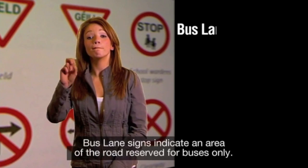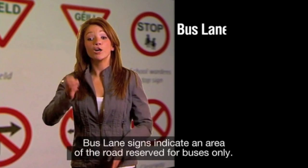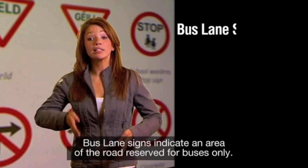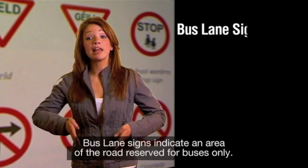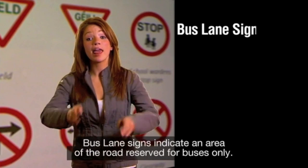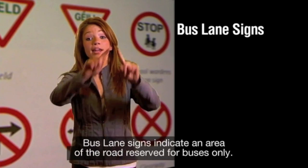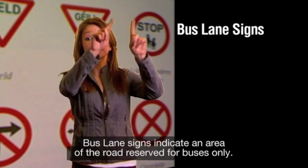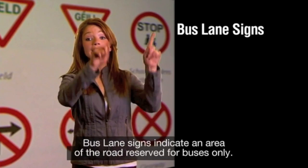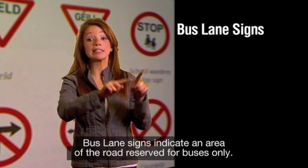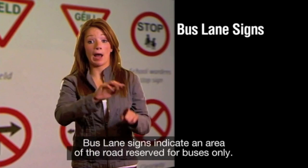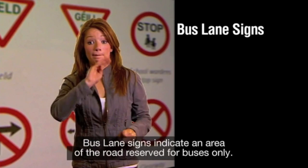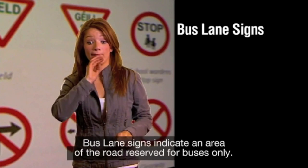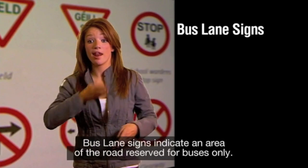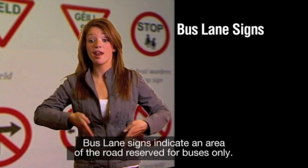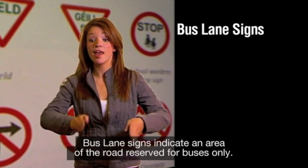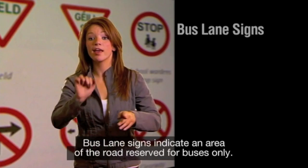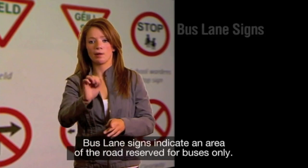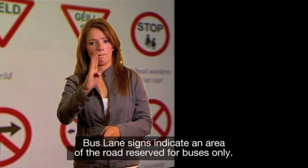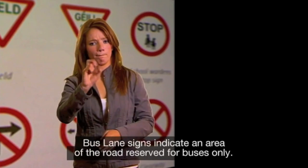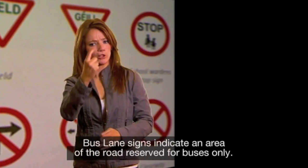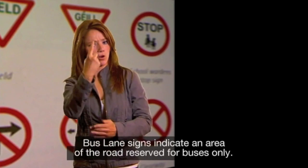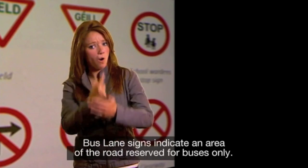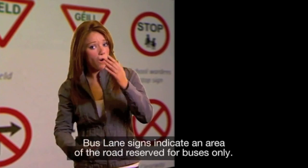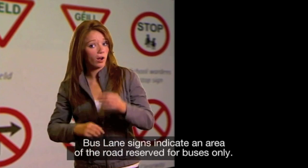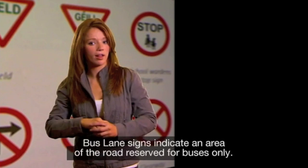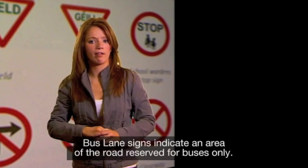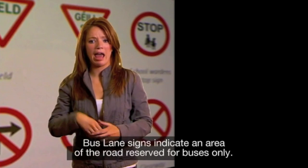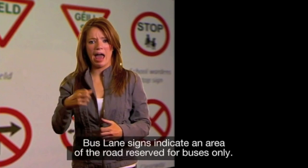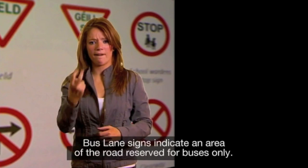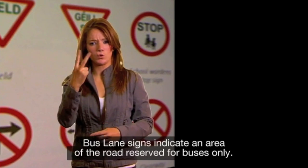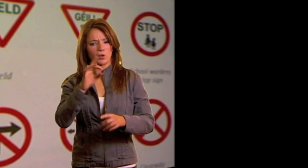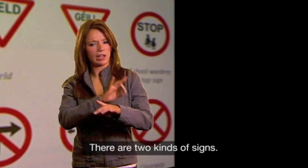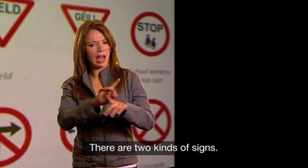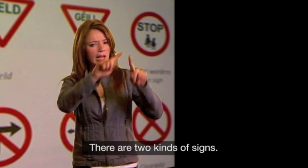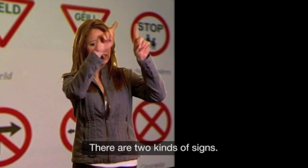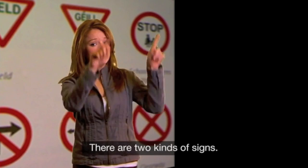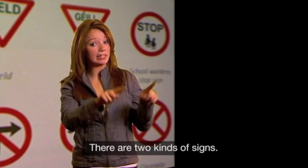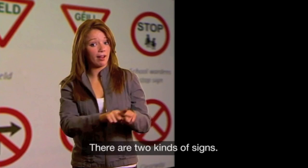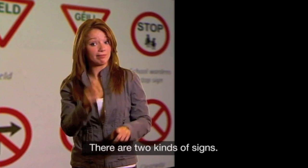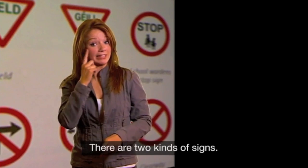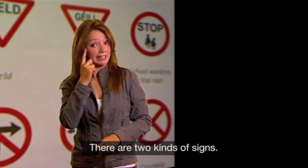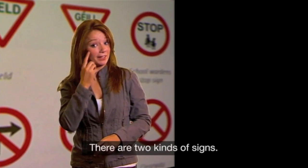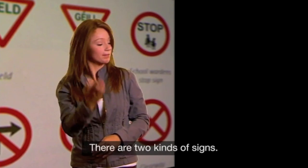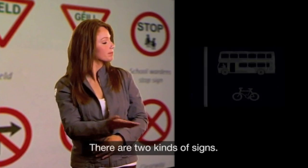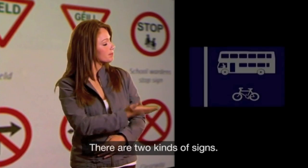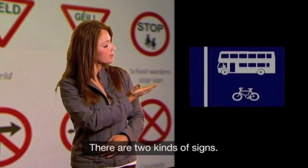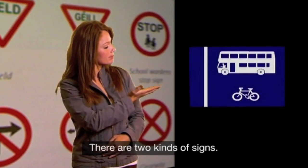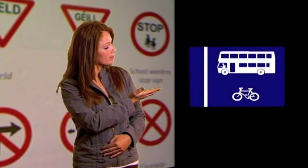Bus lane signs indicate an area of the road reserved for buses only. There are two kinds of signs.